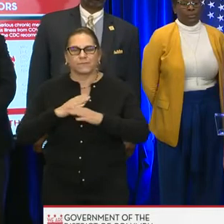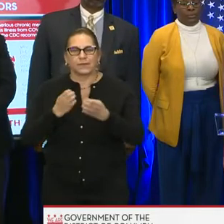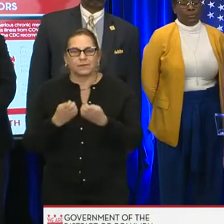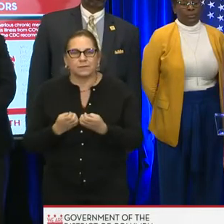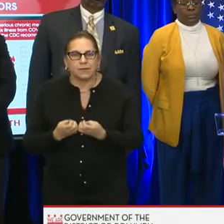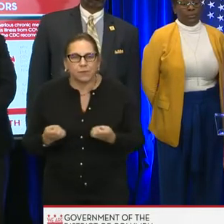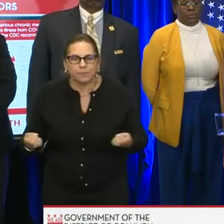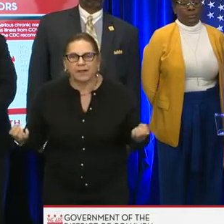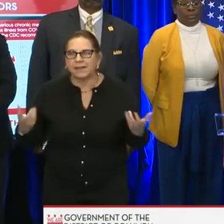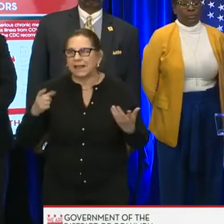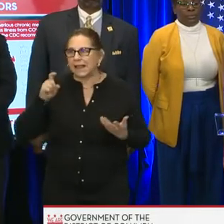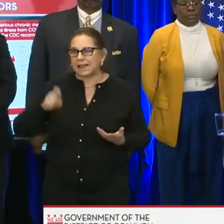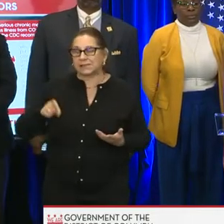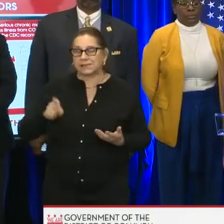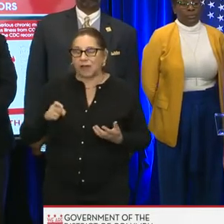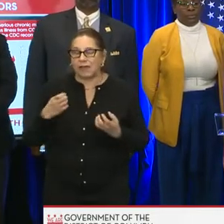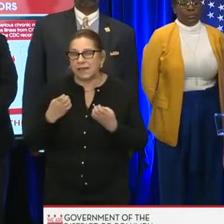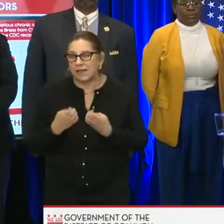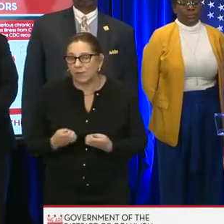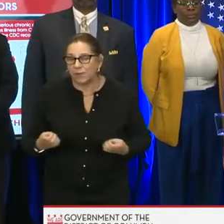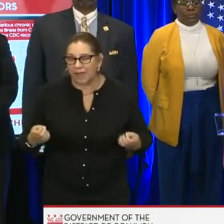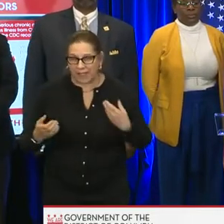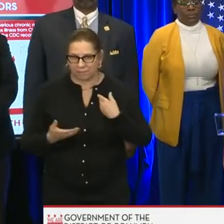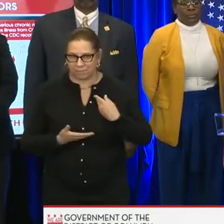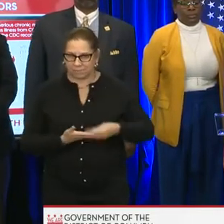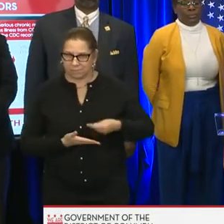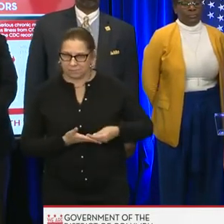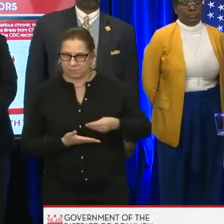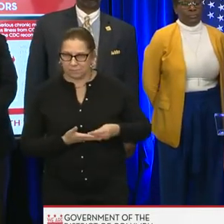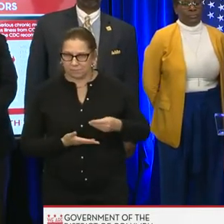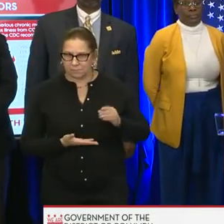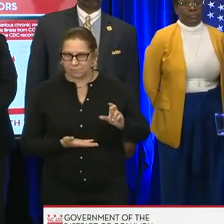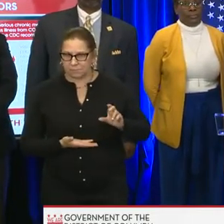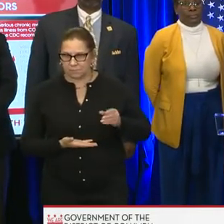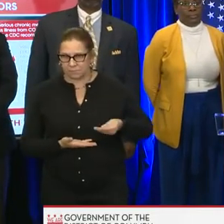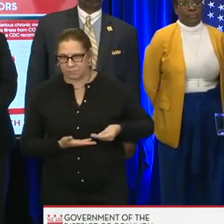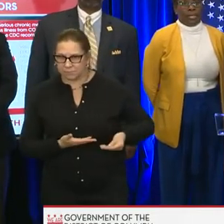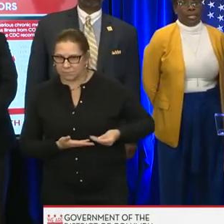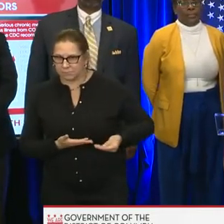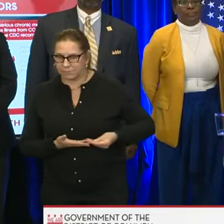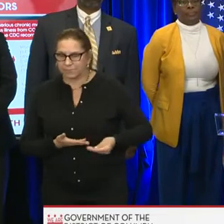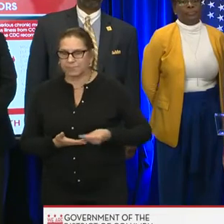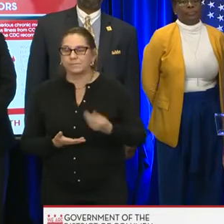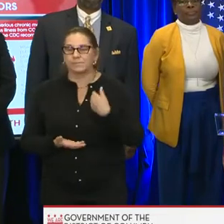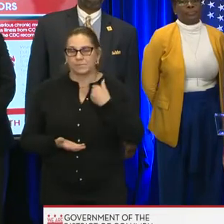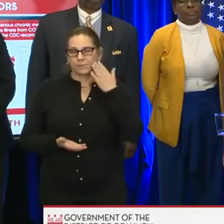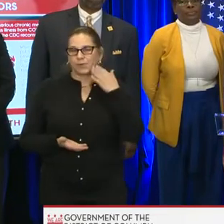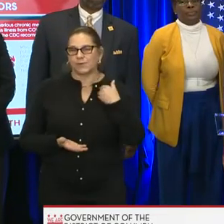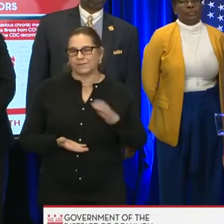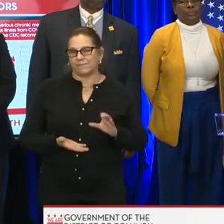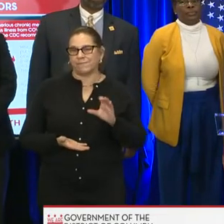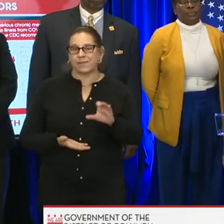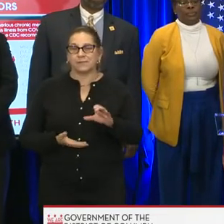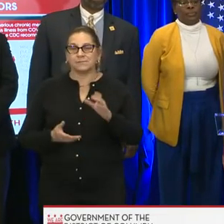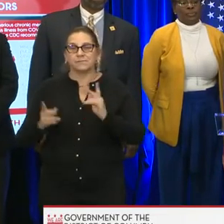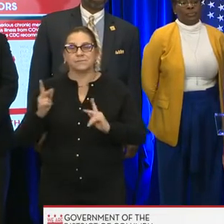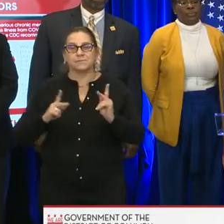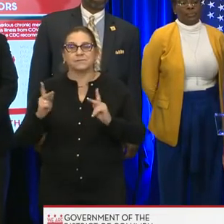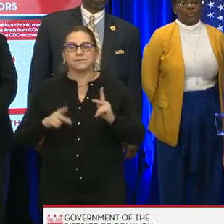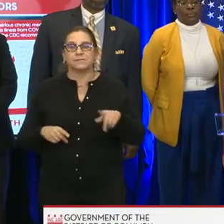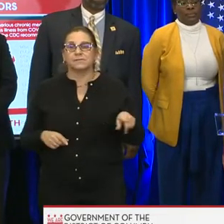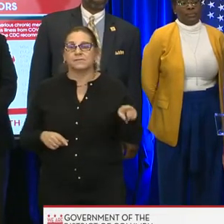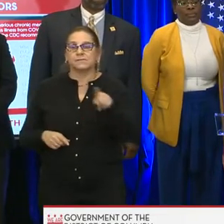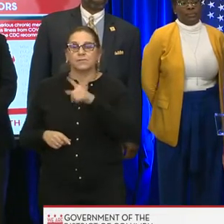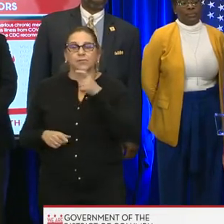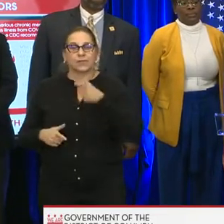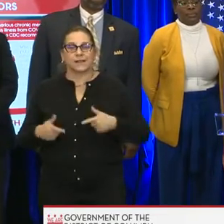we will continue to make these types of investments. I know that residents have additional questions about testing, so let me